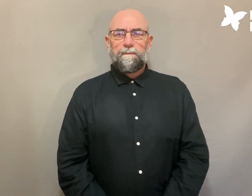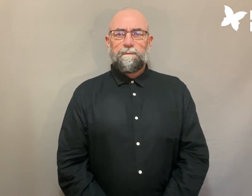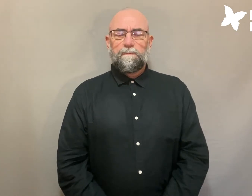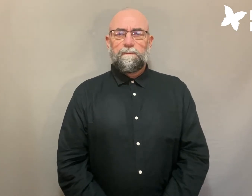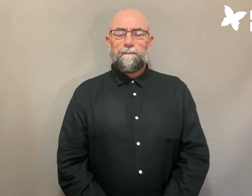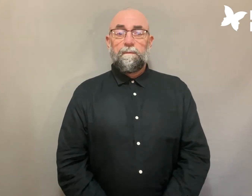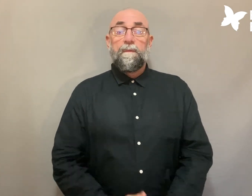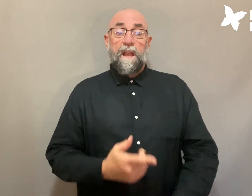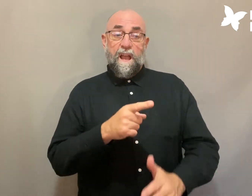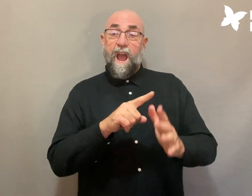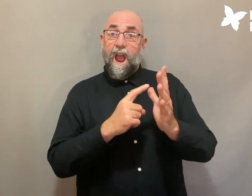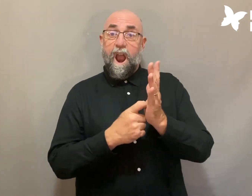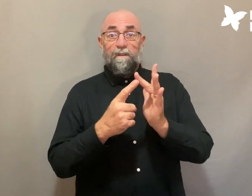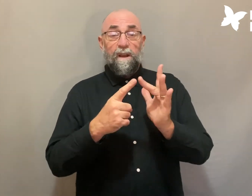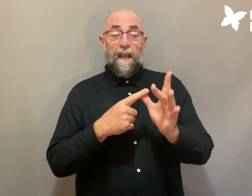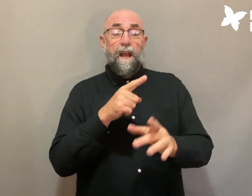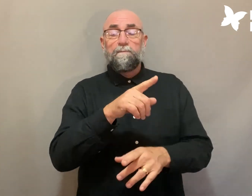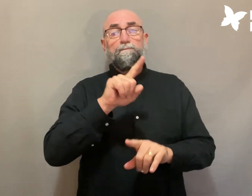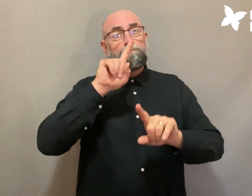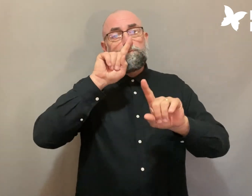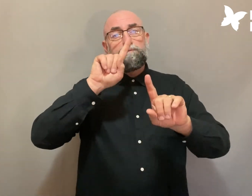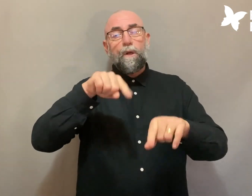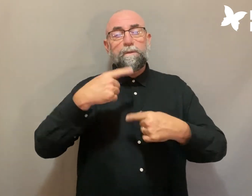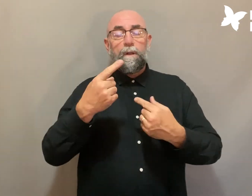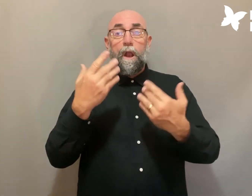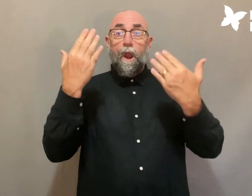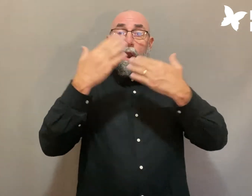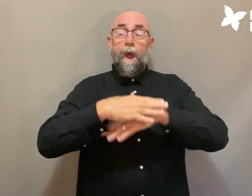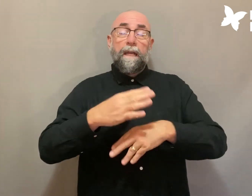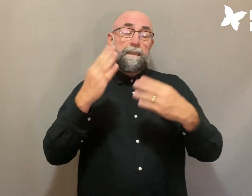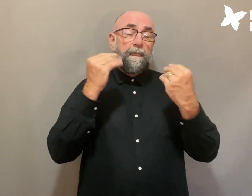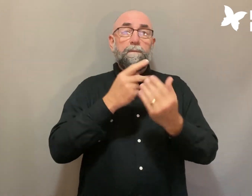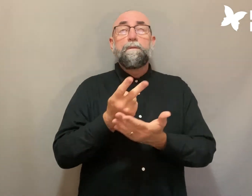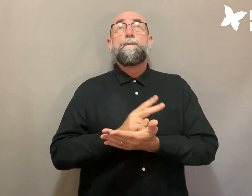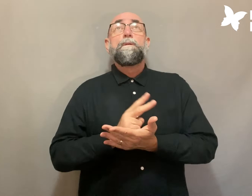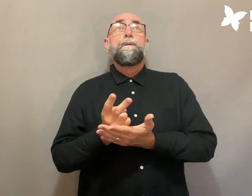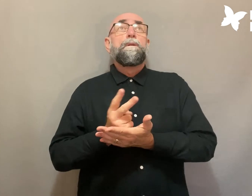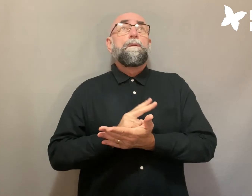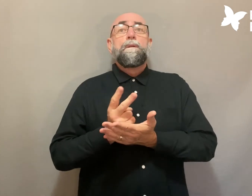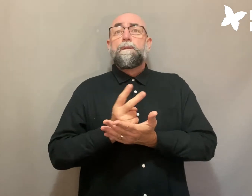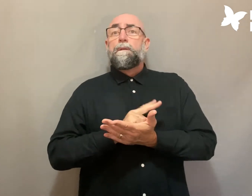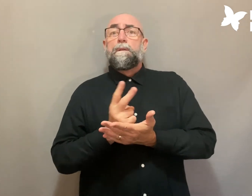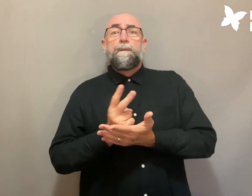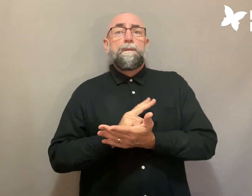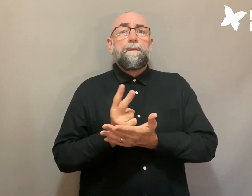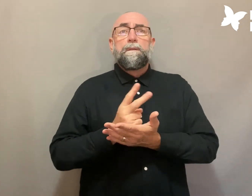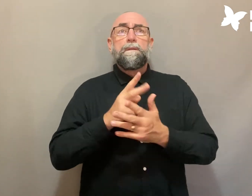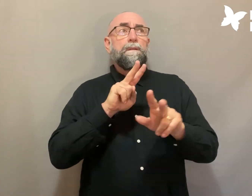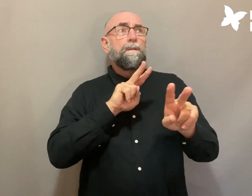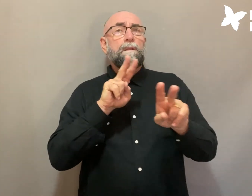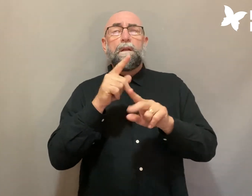Aria would find it nearly impossible to fall asleep at night. She'd lie awake, replaying the events of the